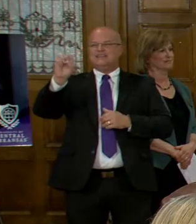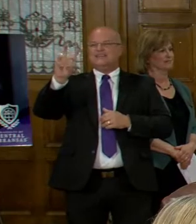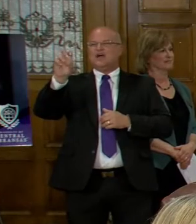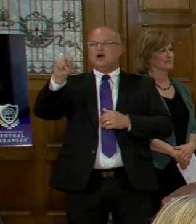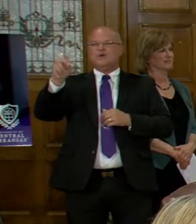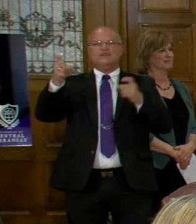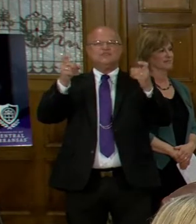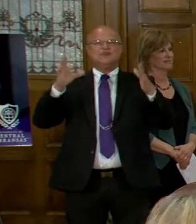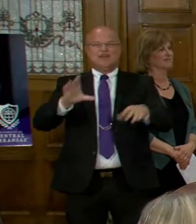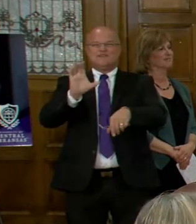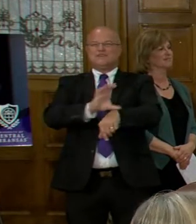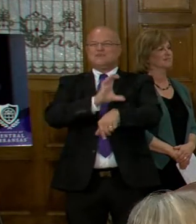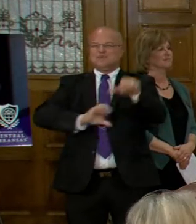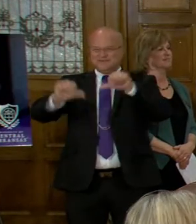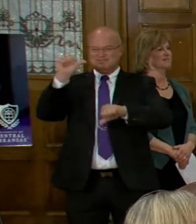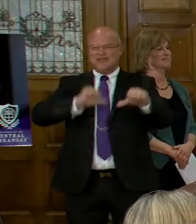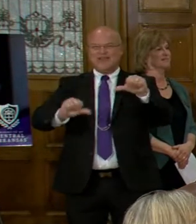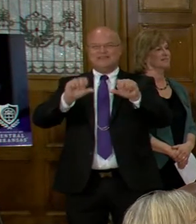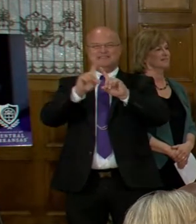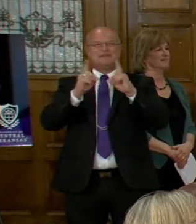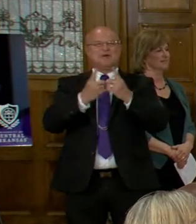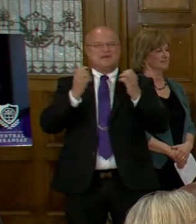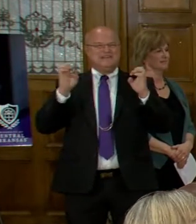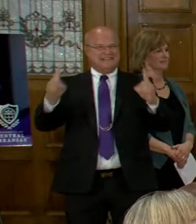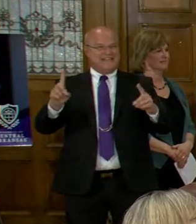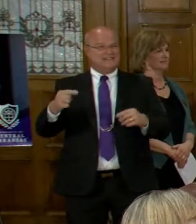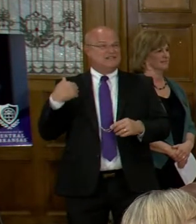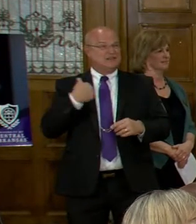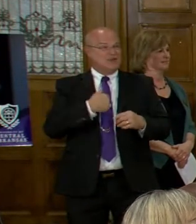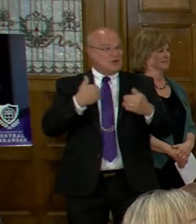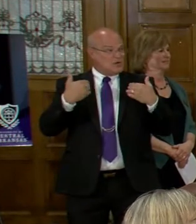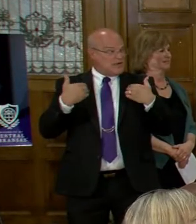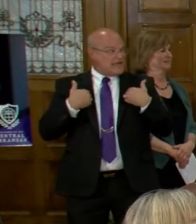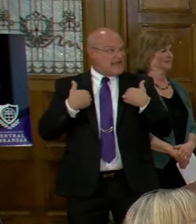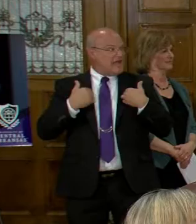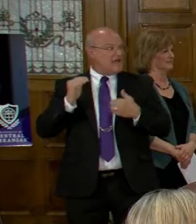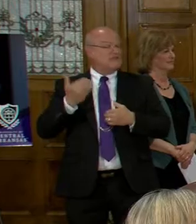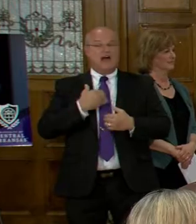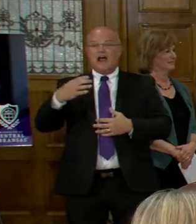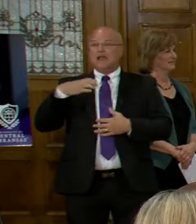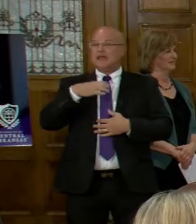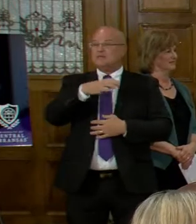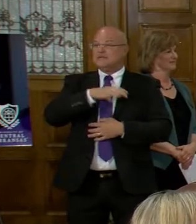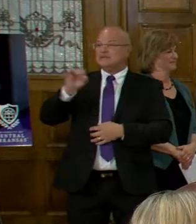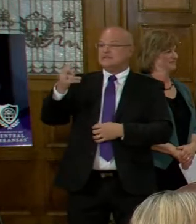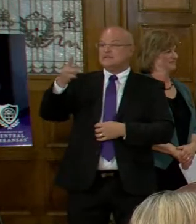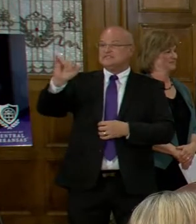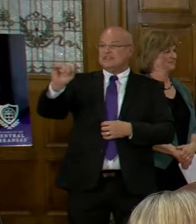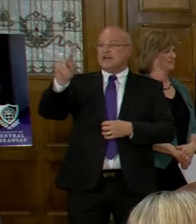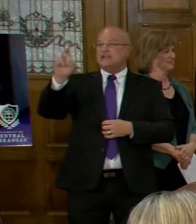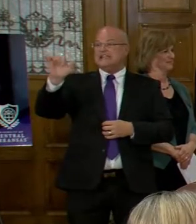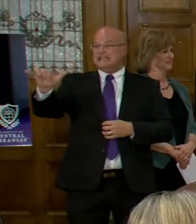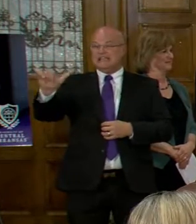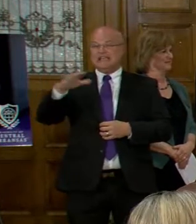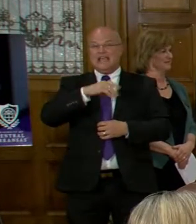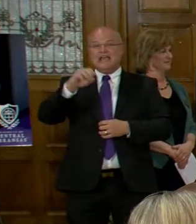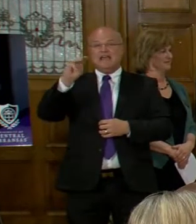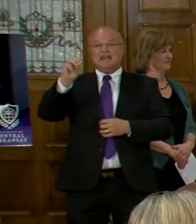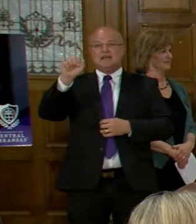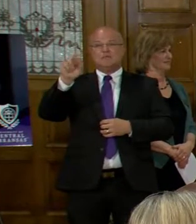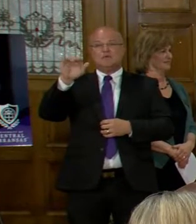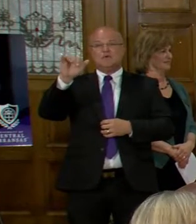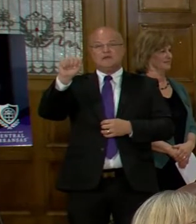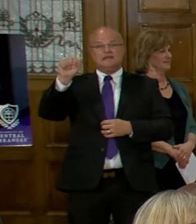Director of Computer Science in the Department of Education. We have our commissioner, Johnny Key, and Maria